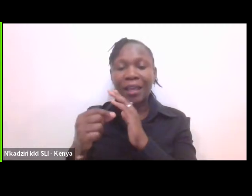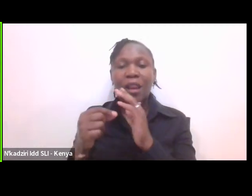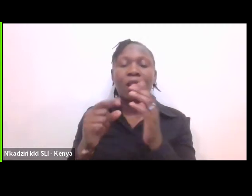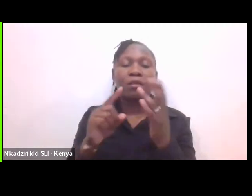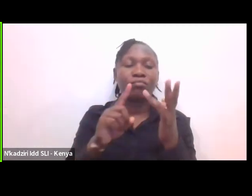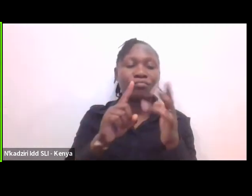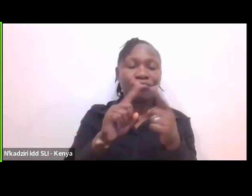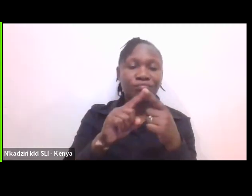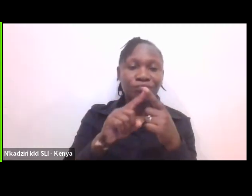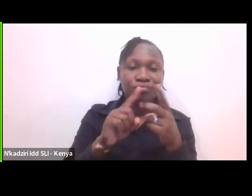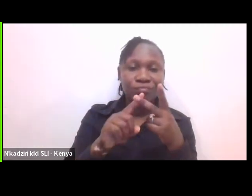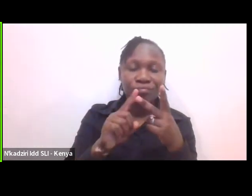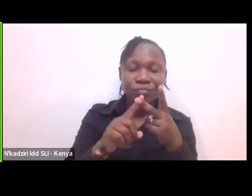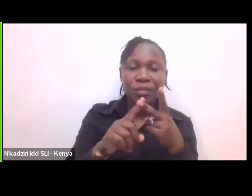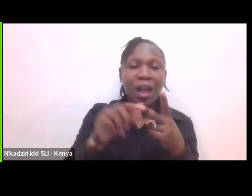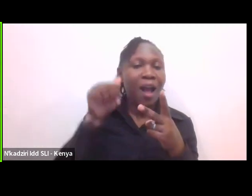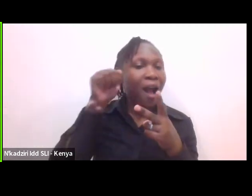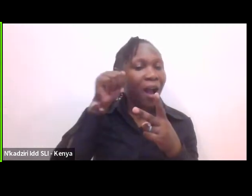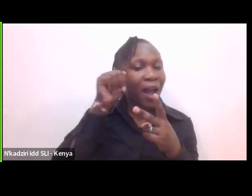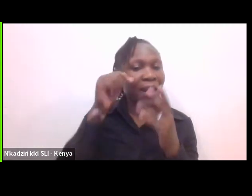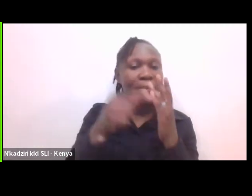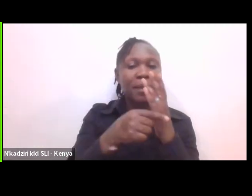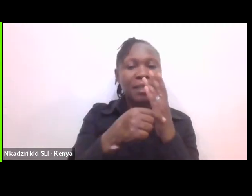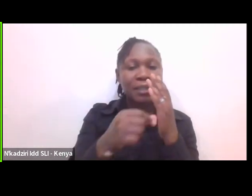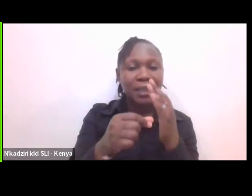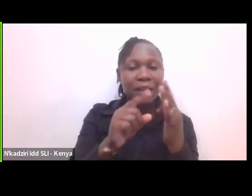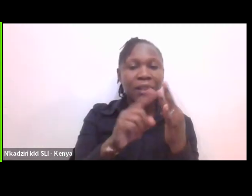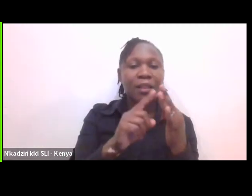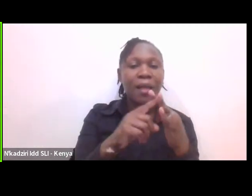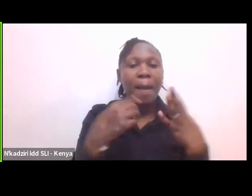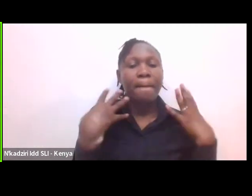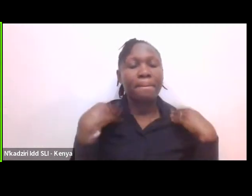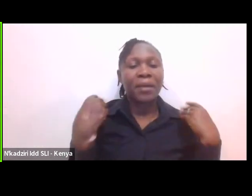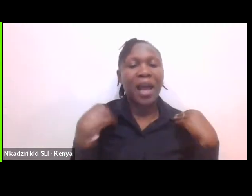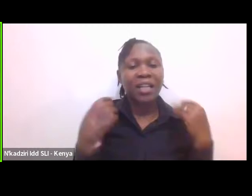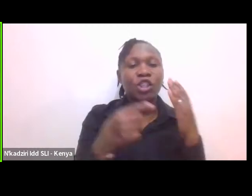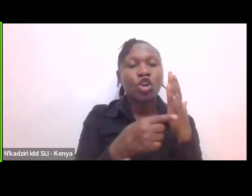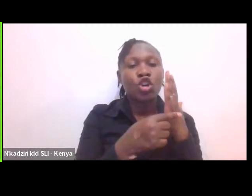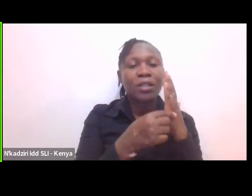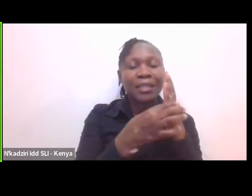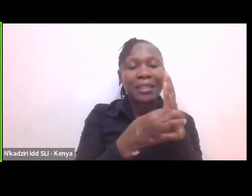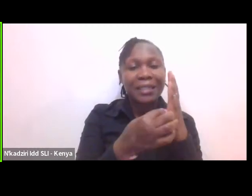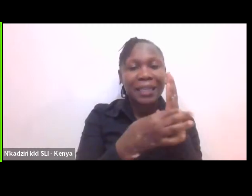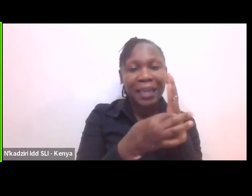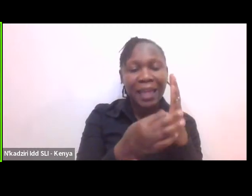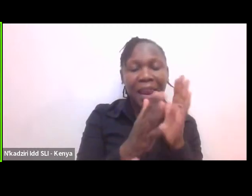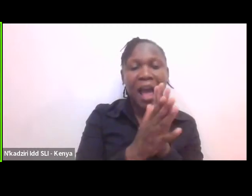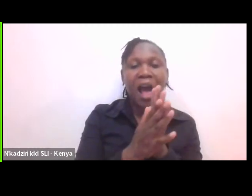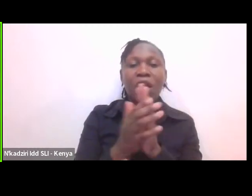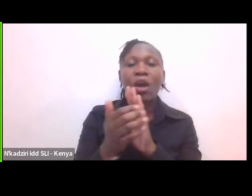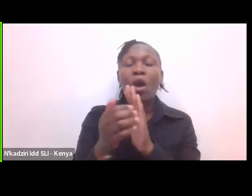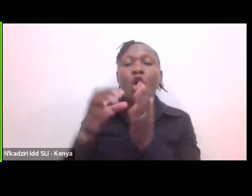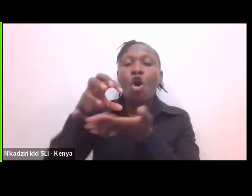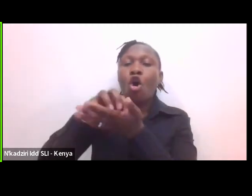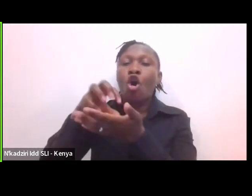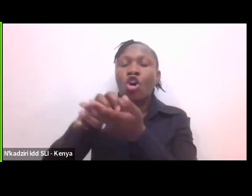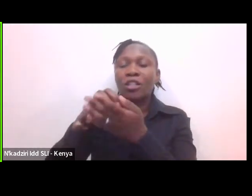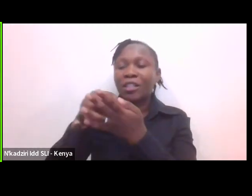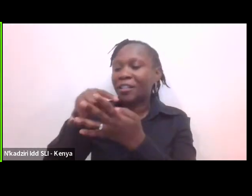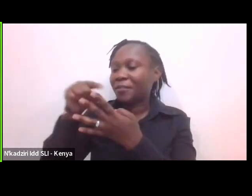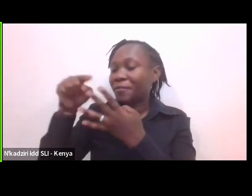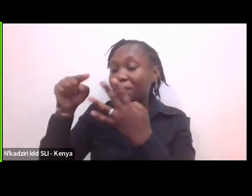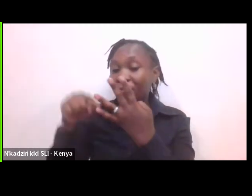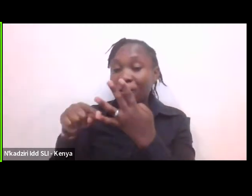skills, content. Covering content without forming academic, practical, personal